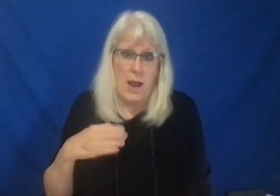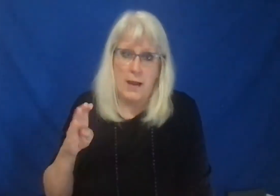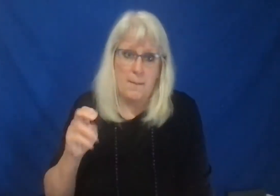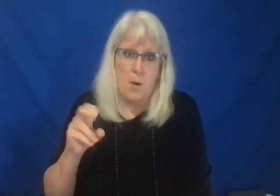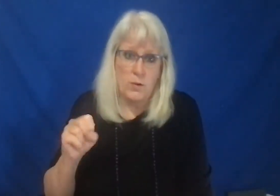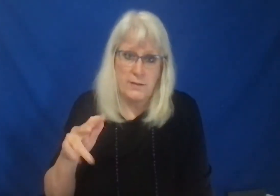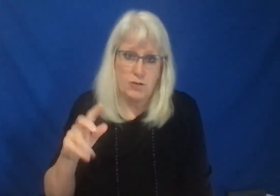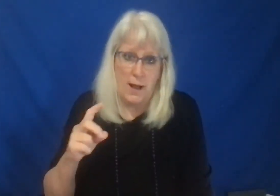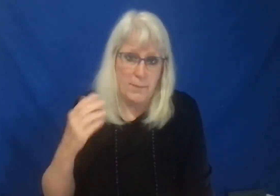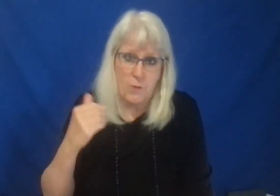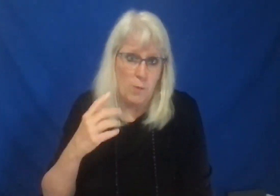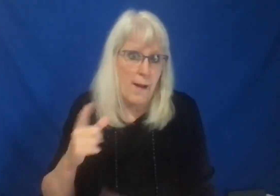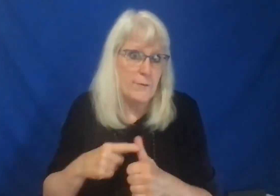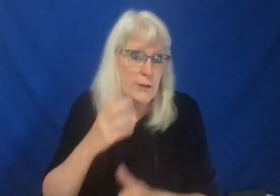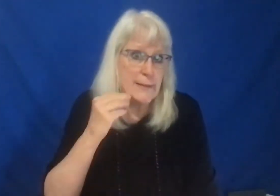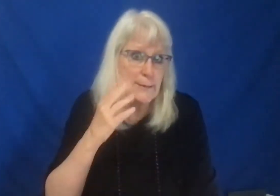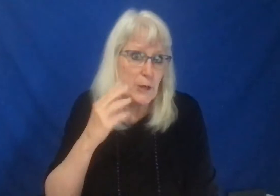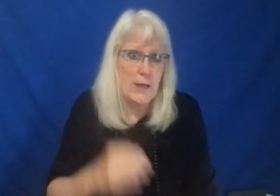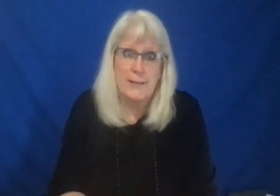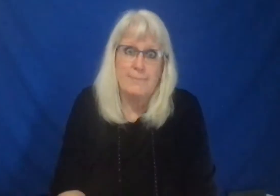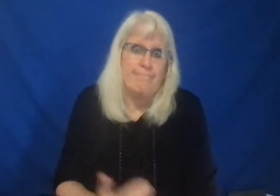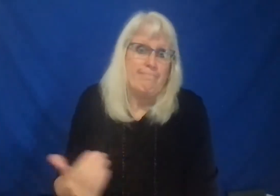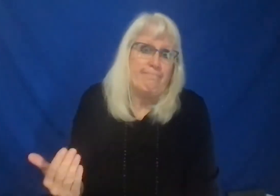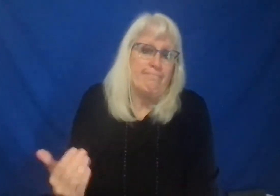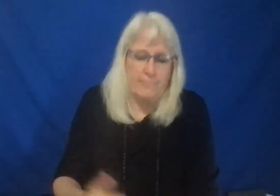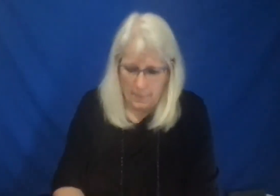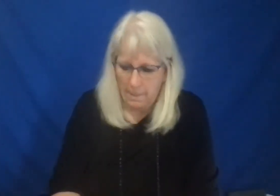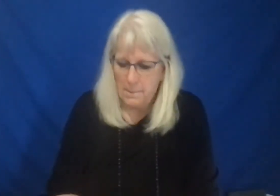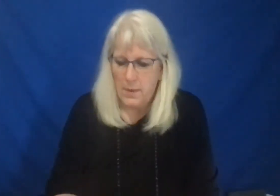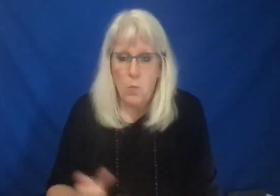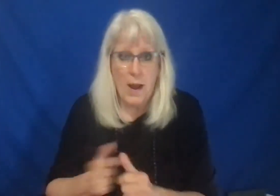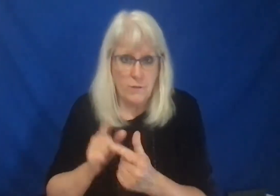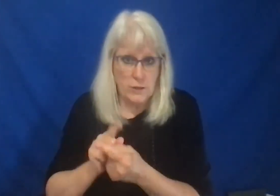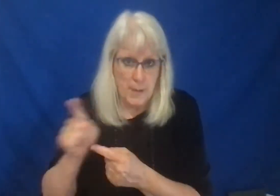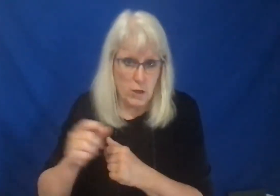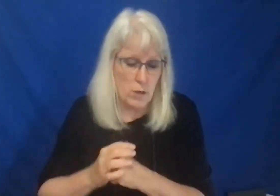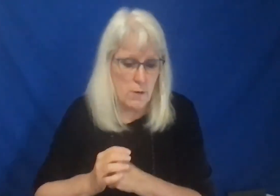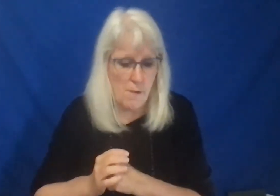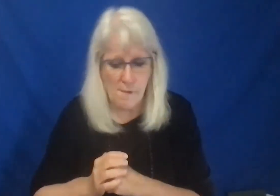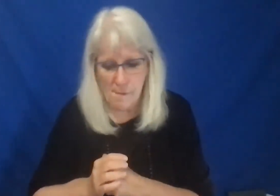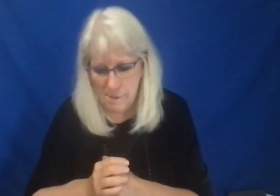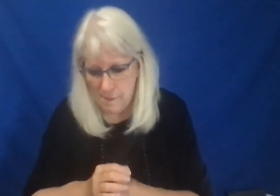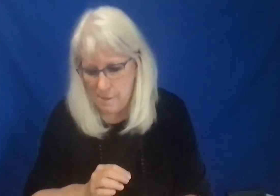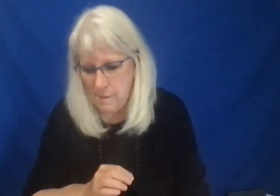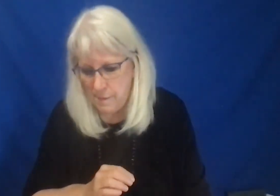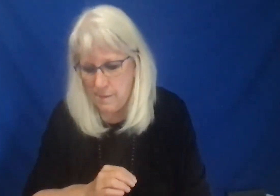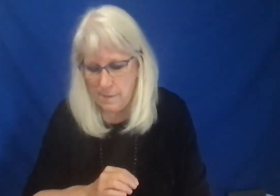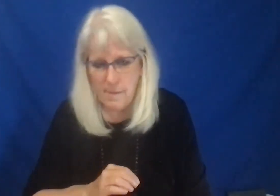before. And when I first met her, she would hug me. And so I